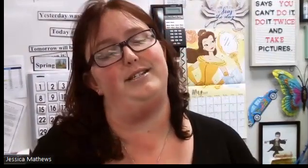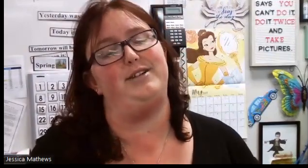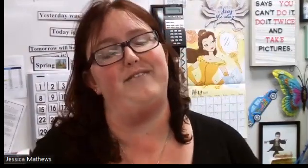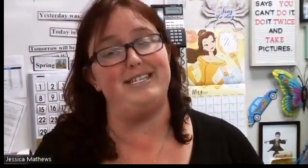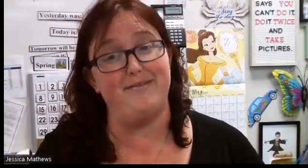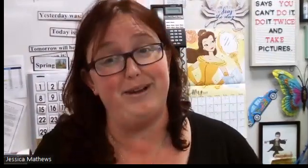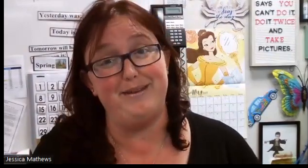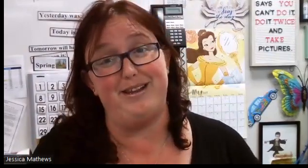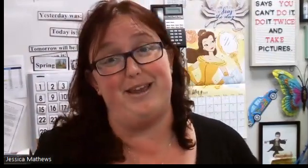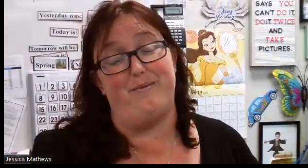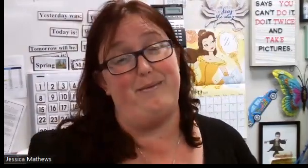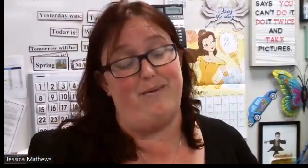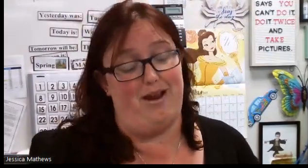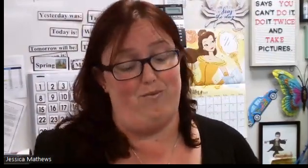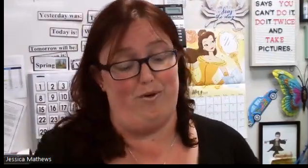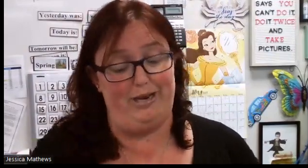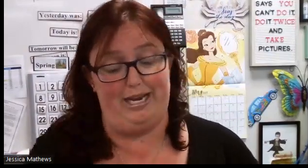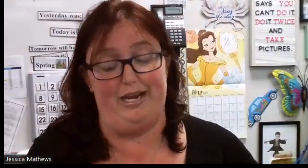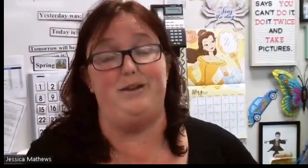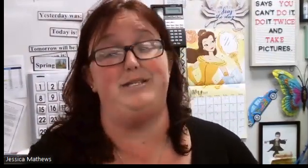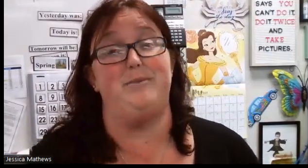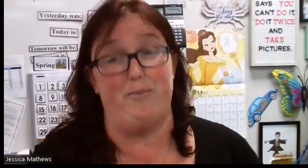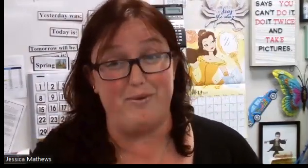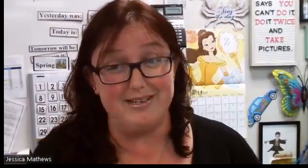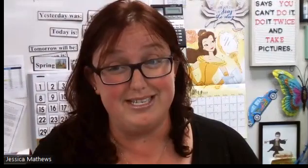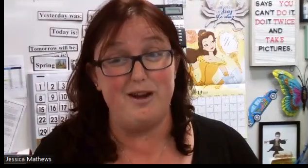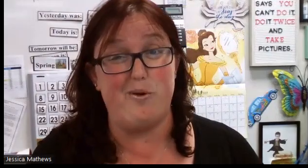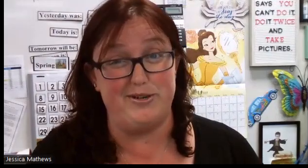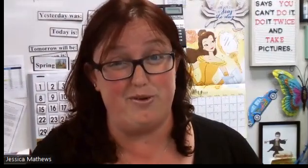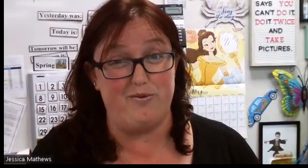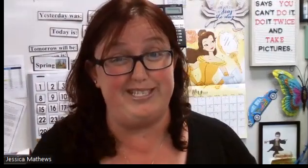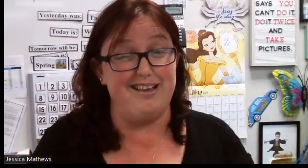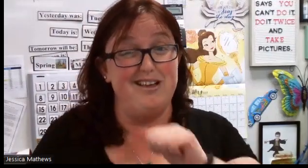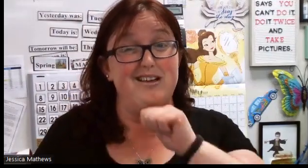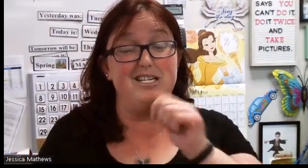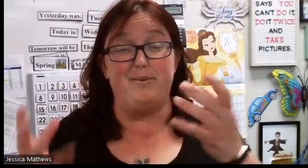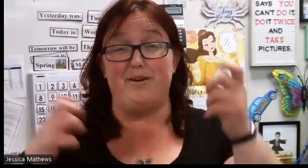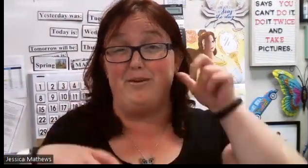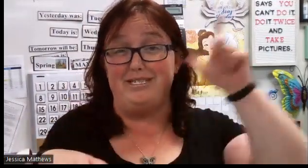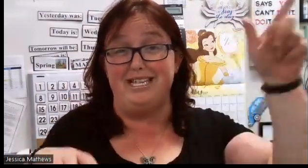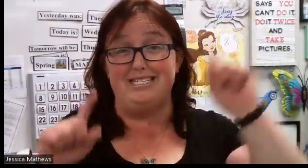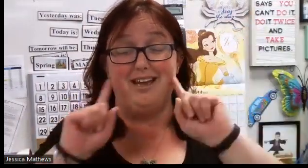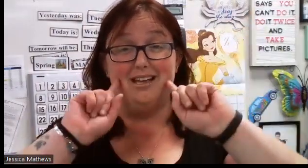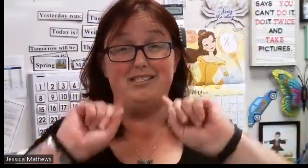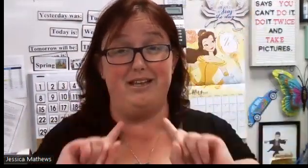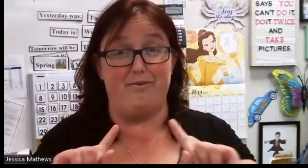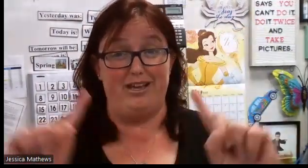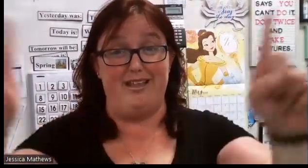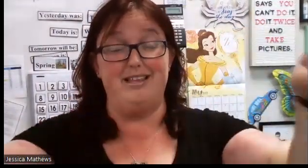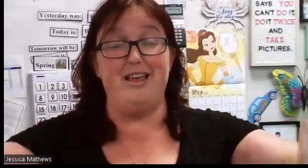Try to find a different way to communicate what we want and what we need using appropriate words and an appropriate tone of voice. Because people aren't going to want to listen to us if we're yelling at